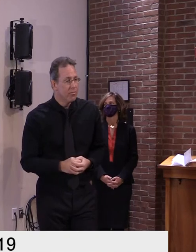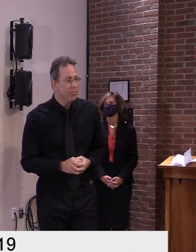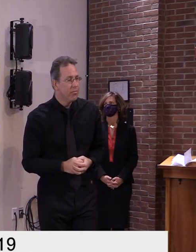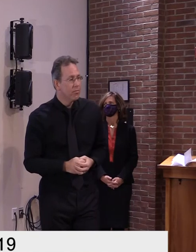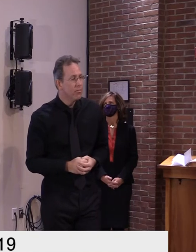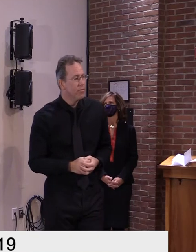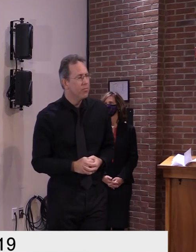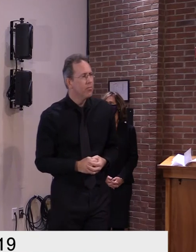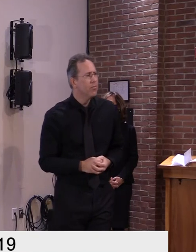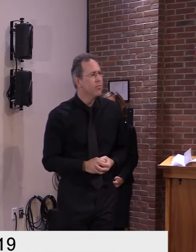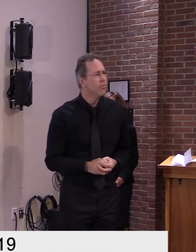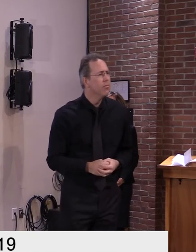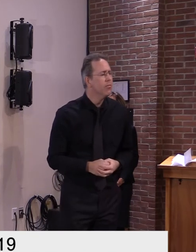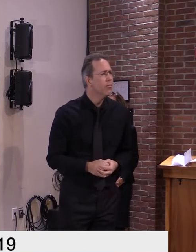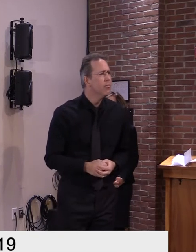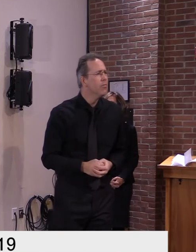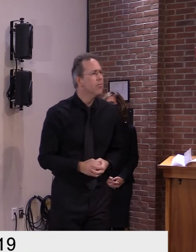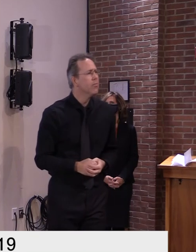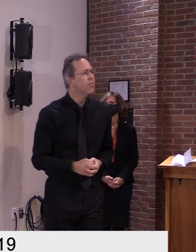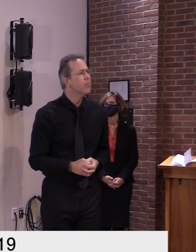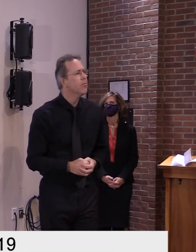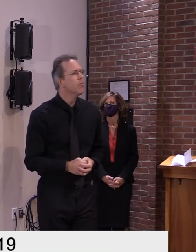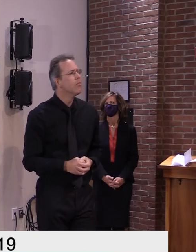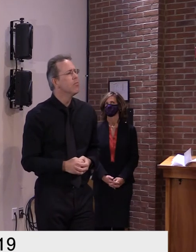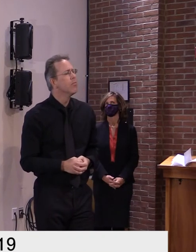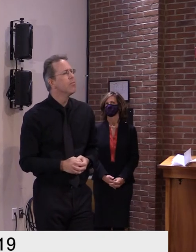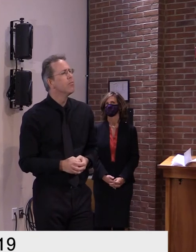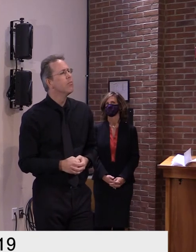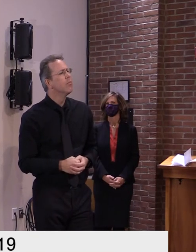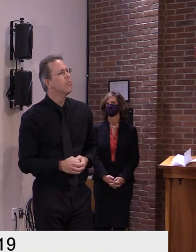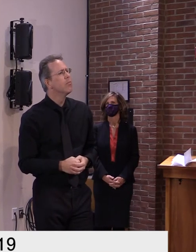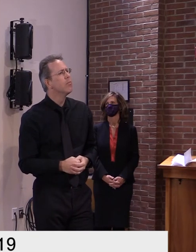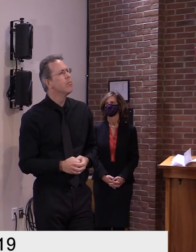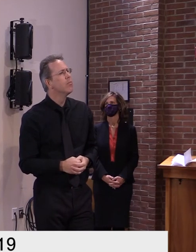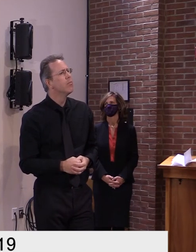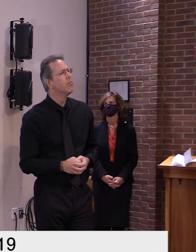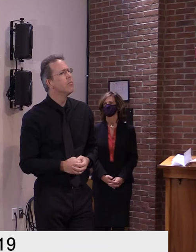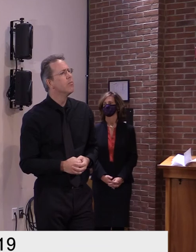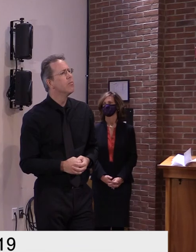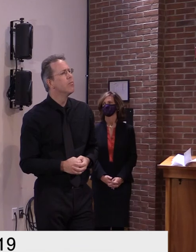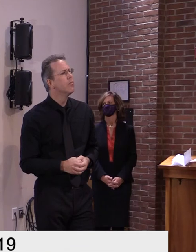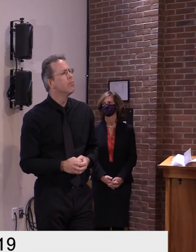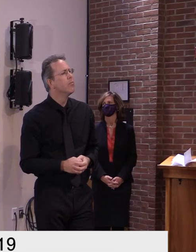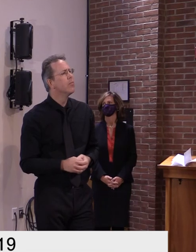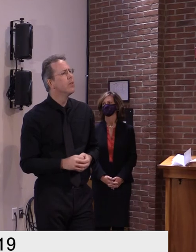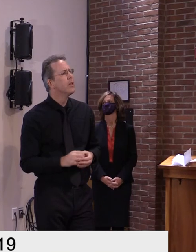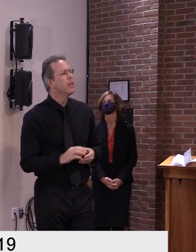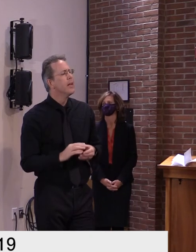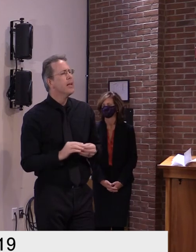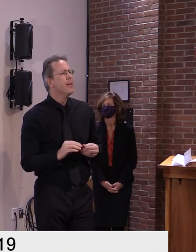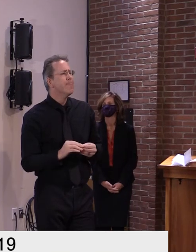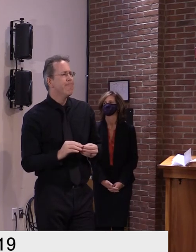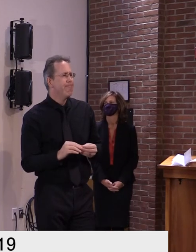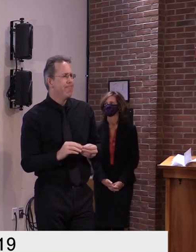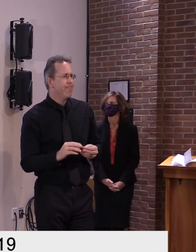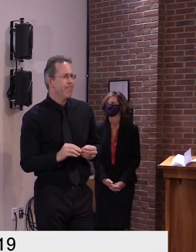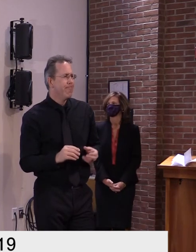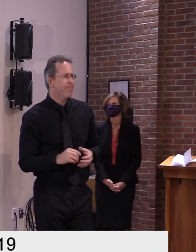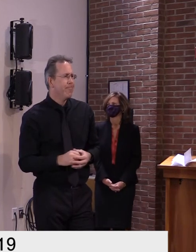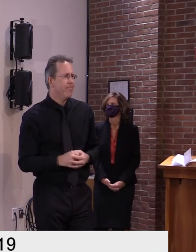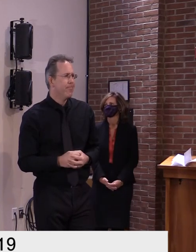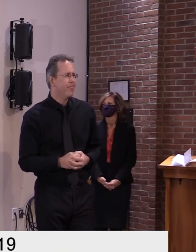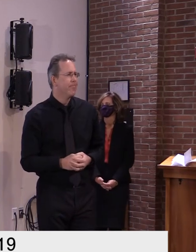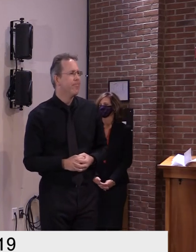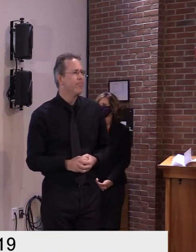Hi, my questions have to do with not so much organized recreation, but unorganized outdoor recreation. We